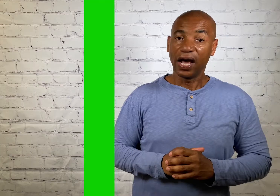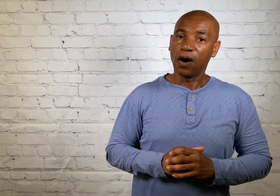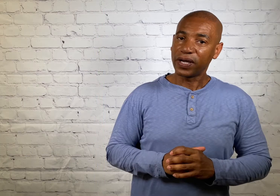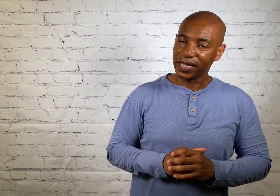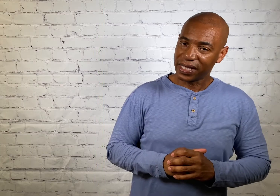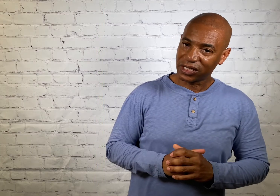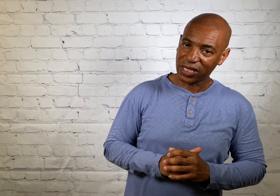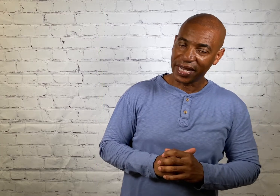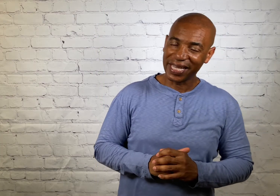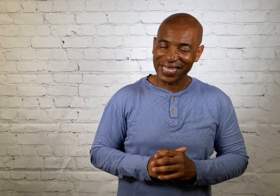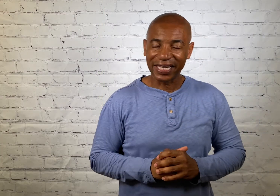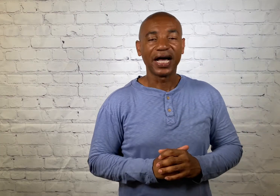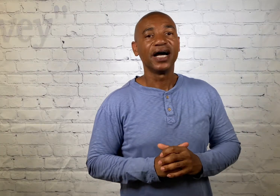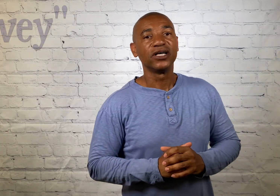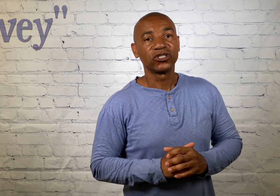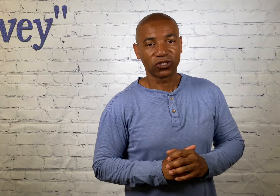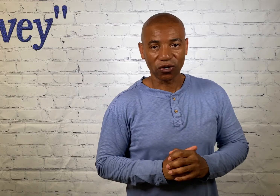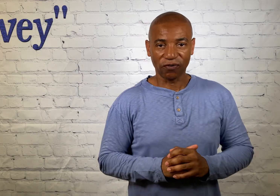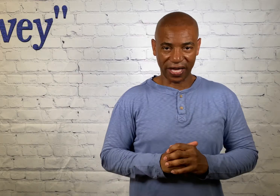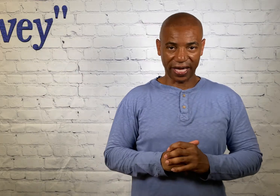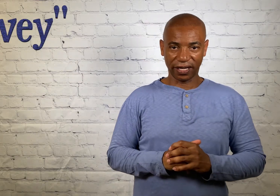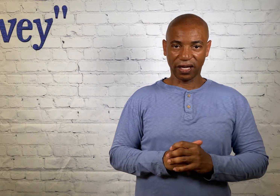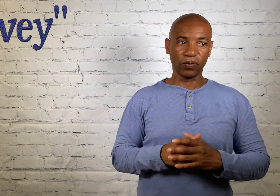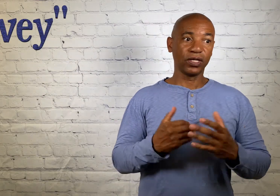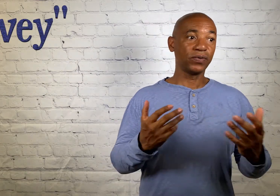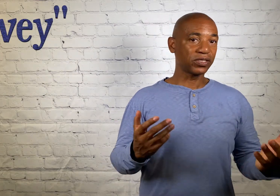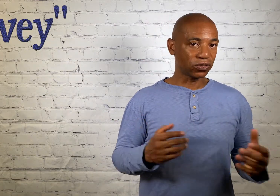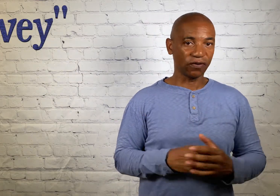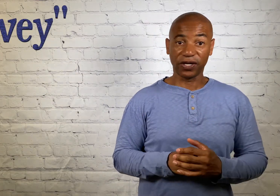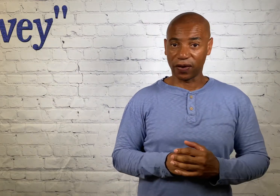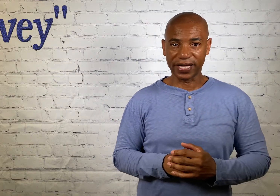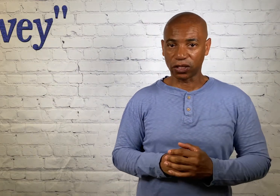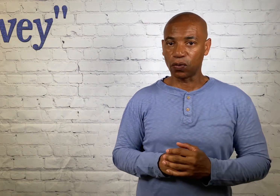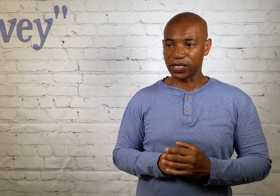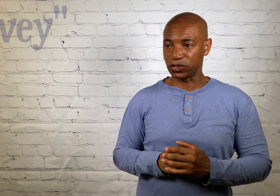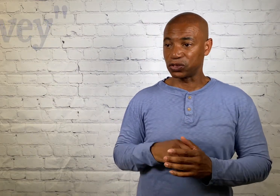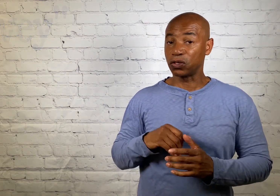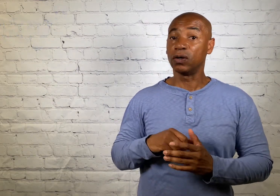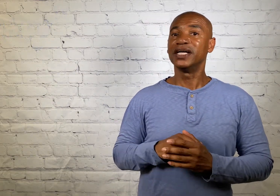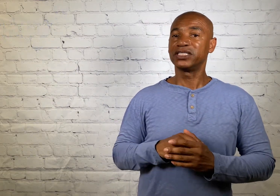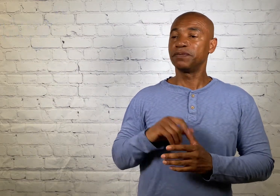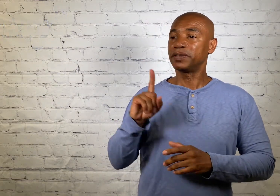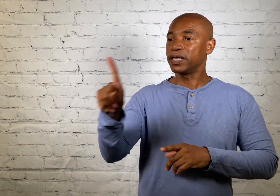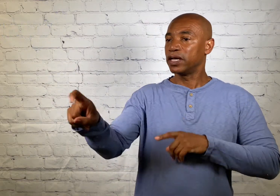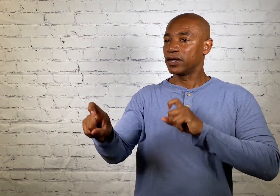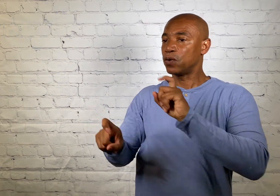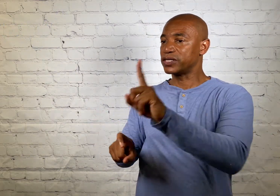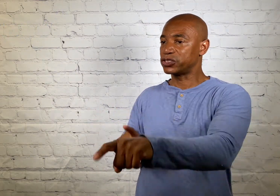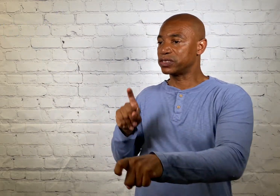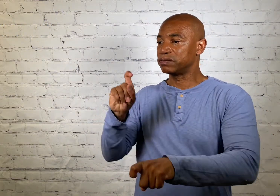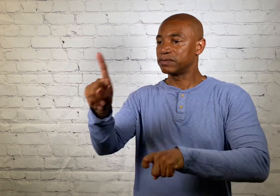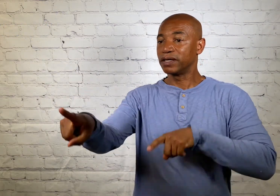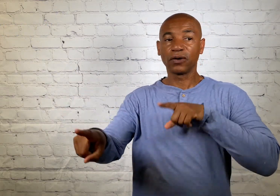Okay, the next sign is survey. And we know with the survey, you're asking questions. So simply question,